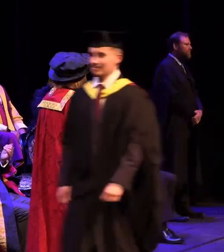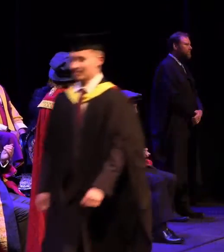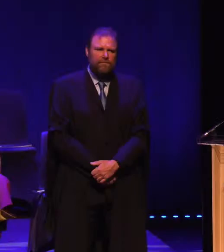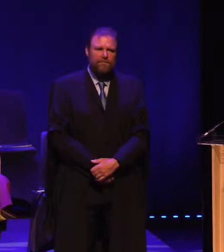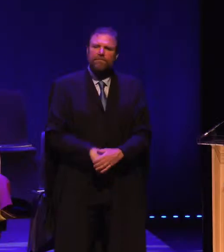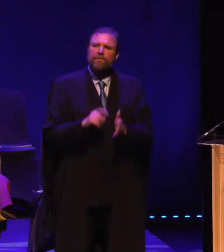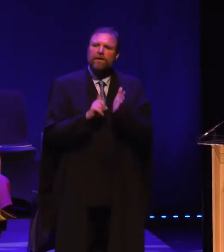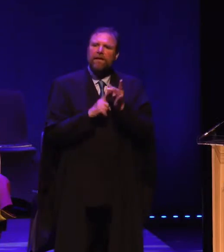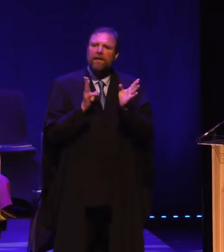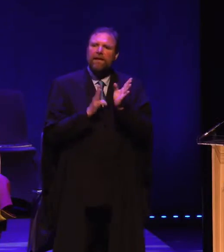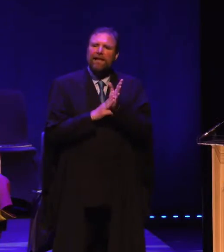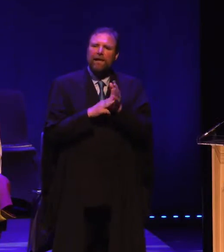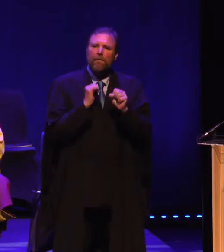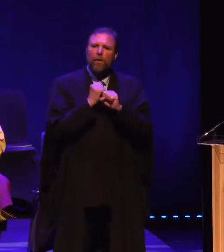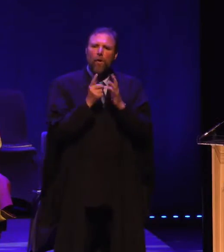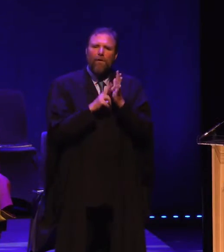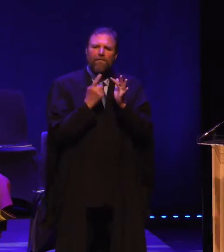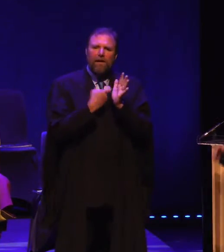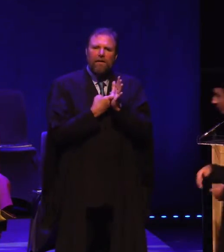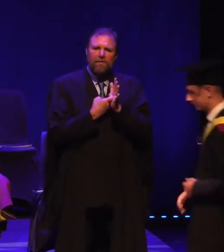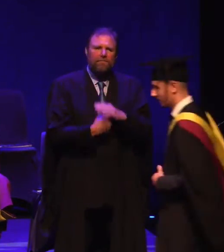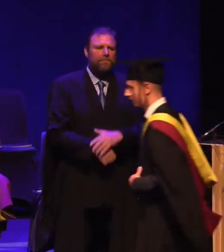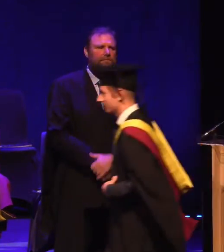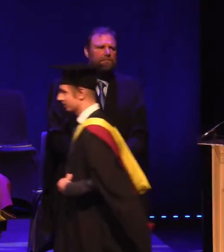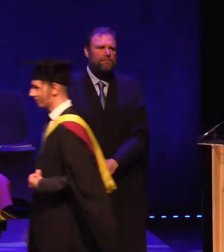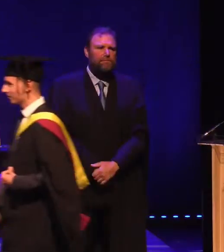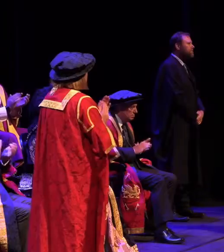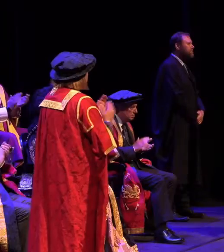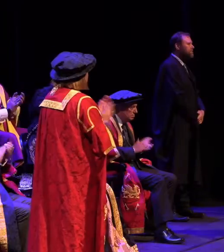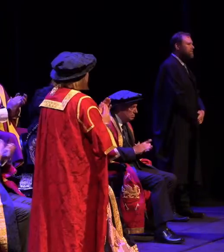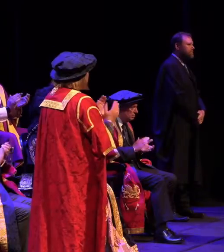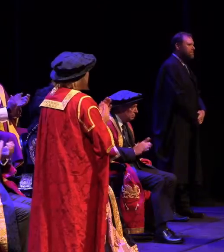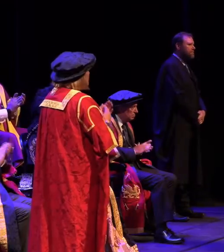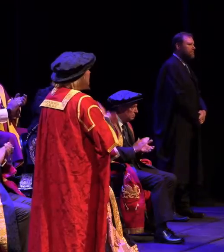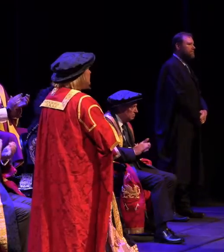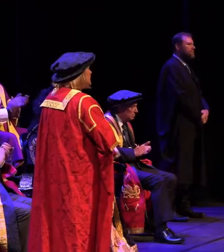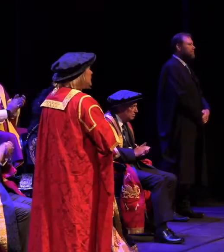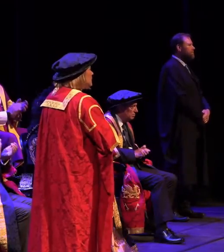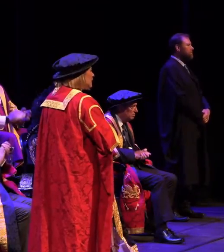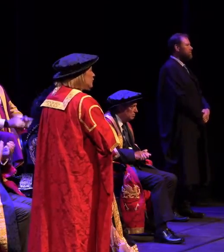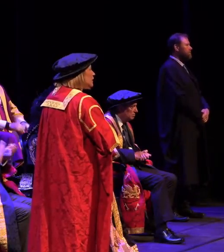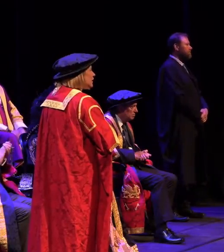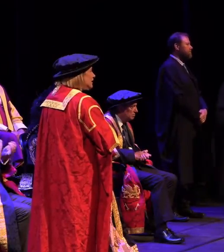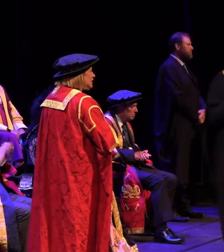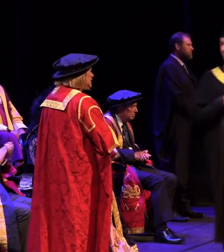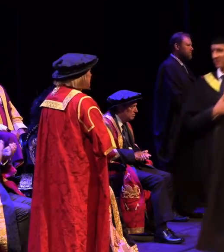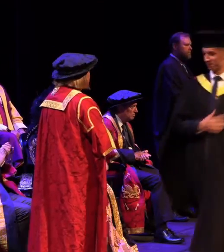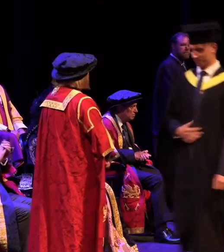Liam Gover.